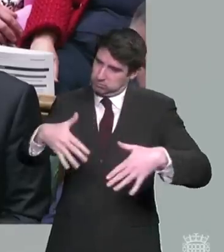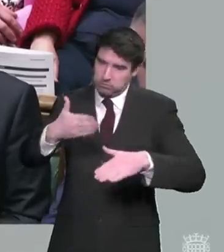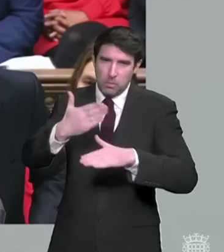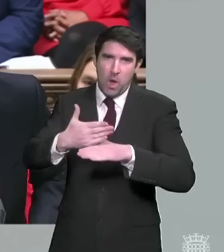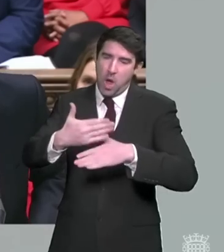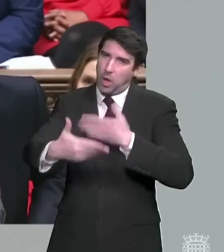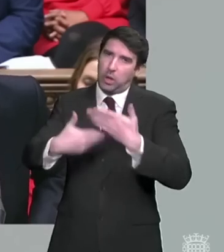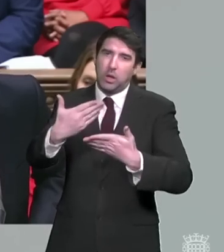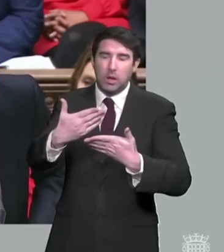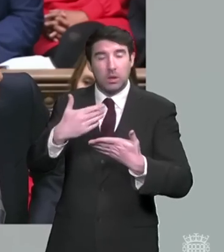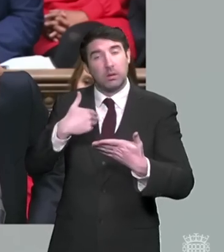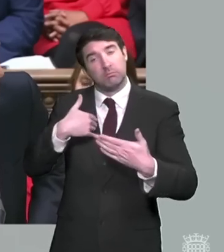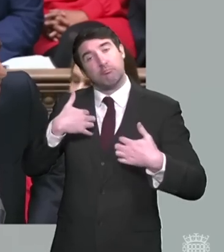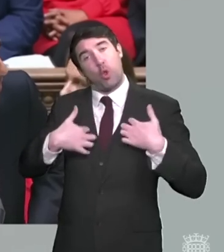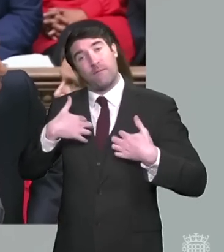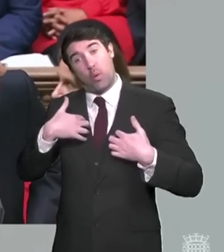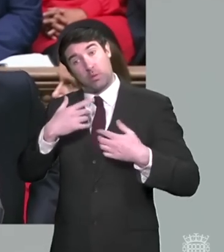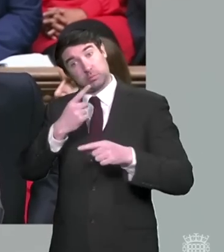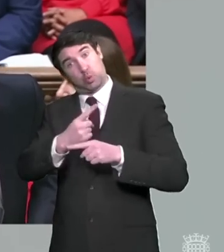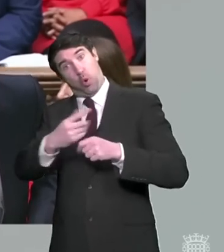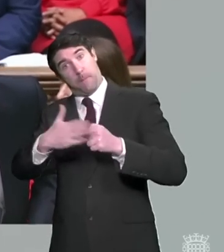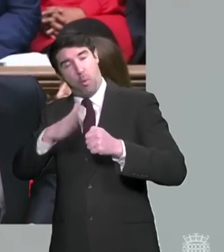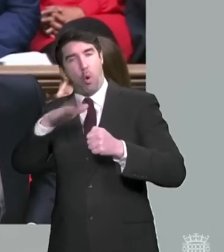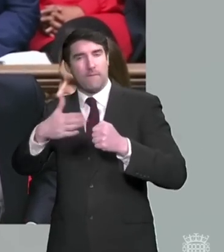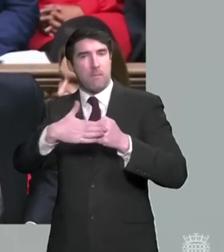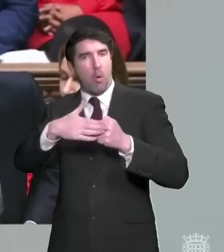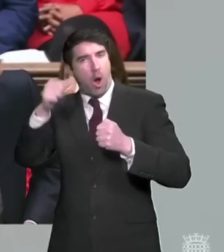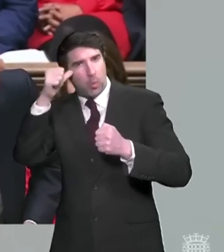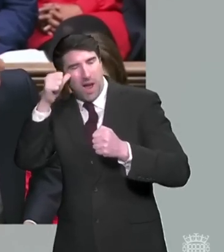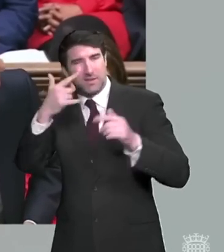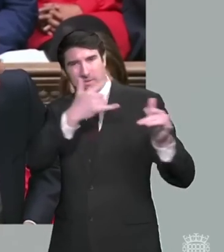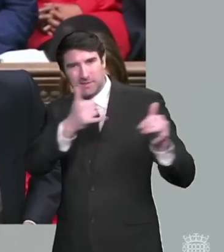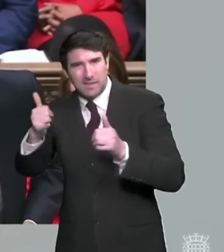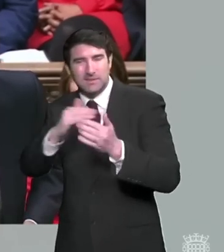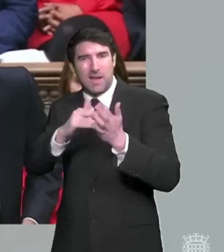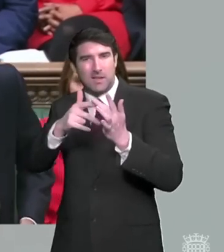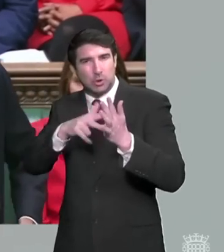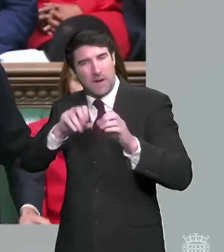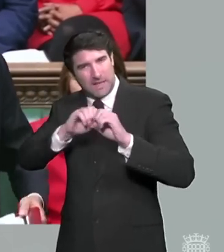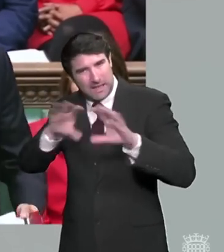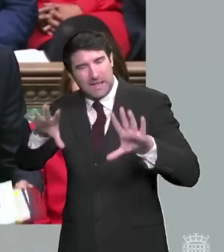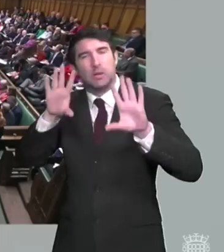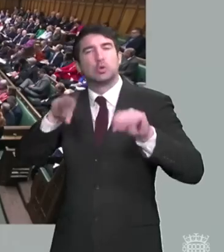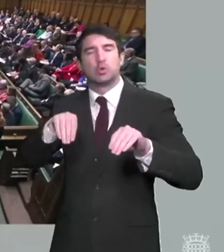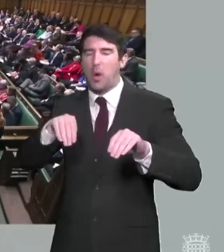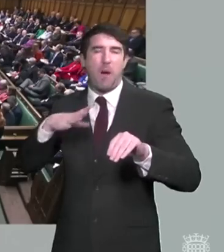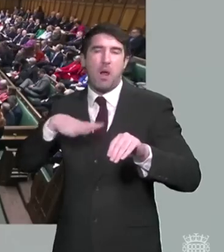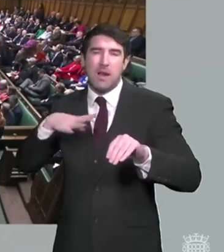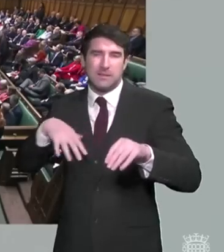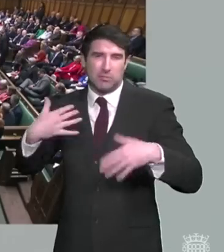forward to talking to my honourable friend about what more we can do to spread HIV testing and prevent more people from needlessly suffering. Dave